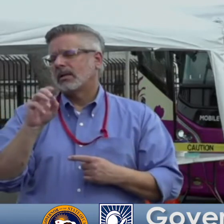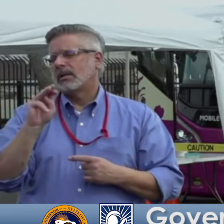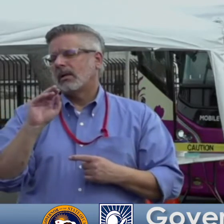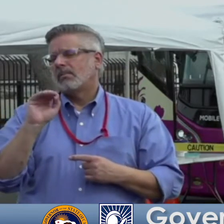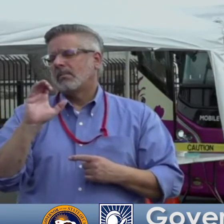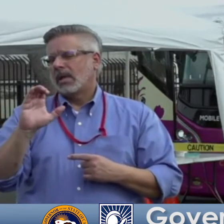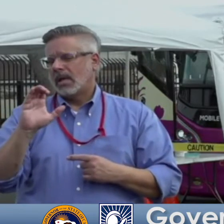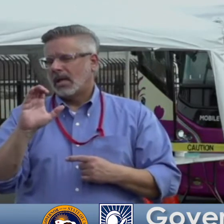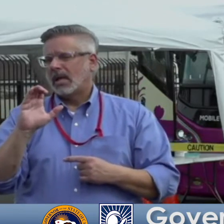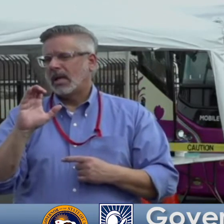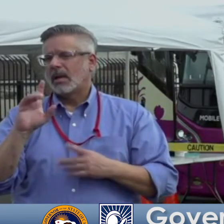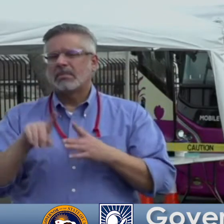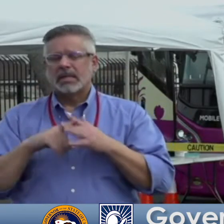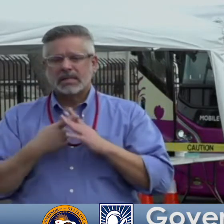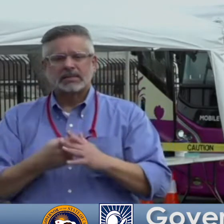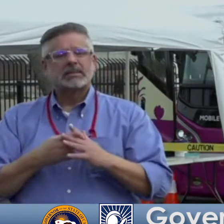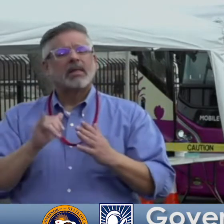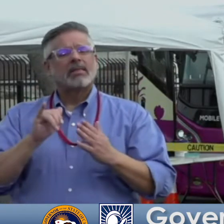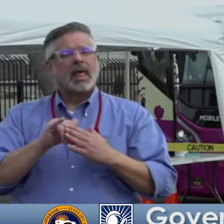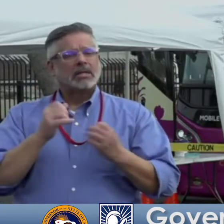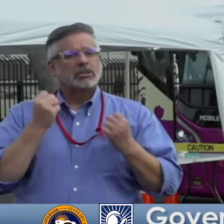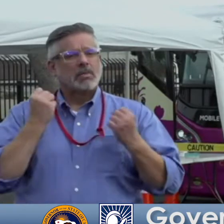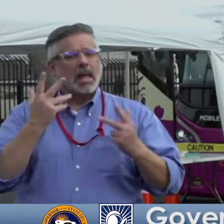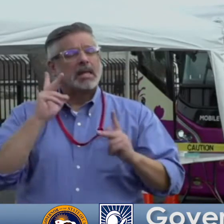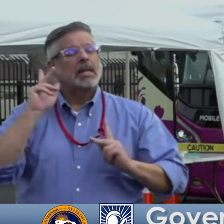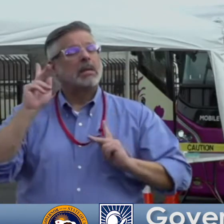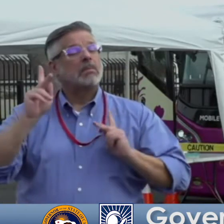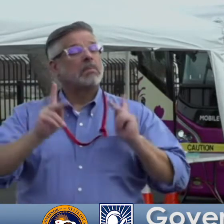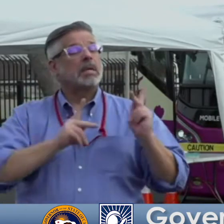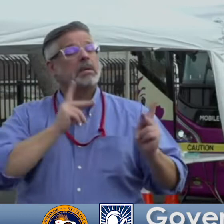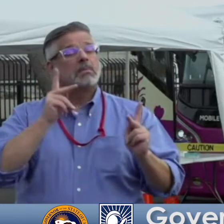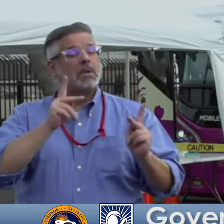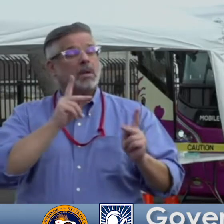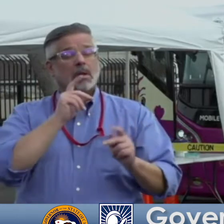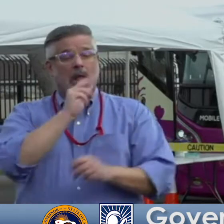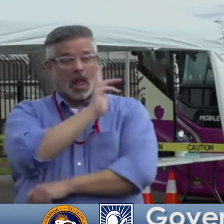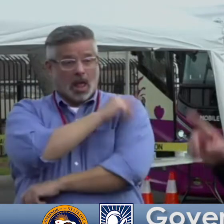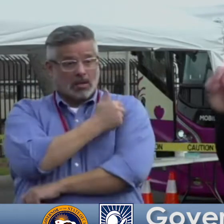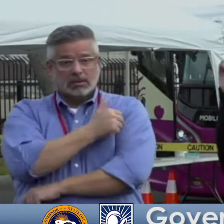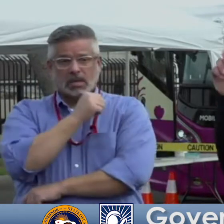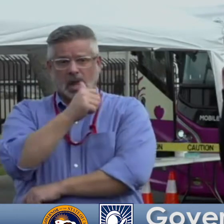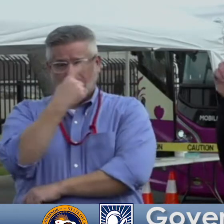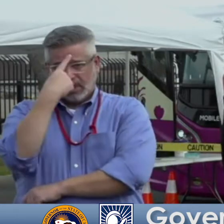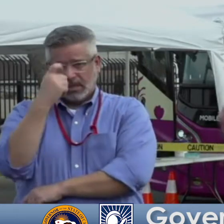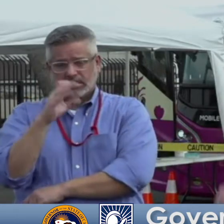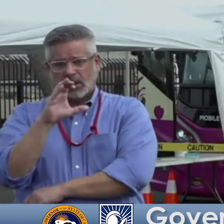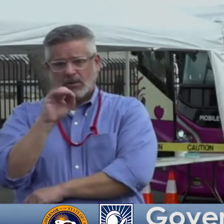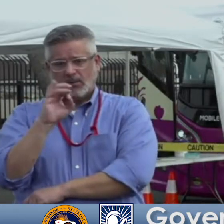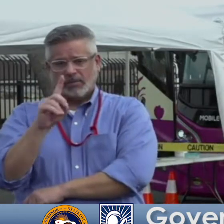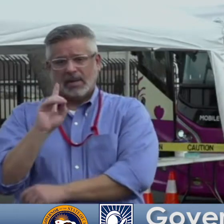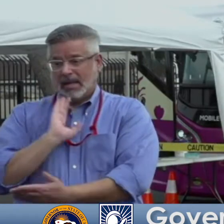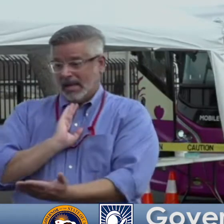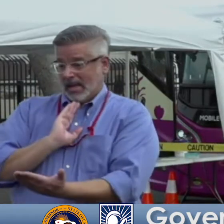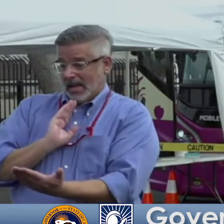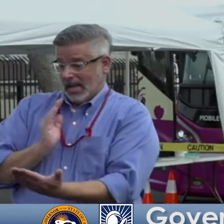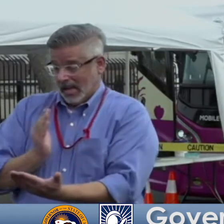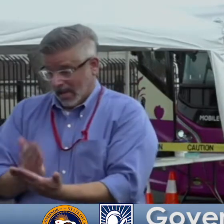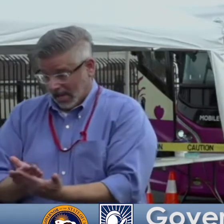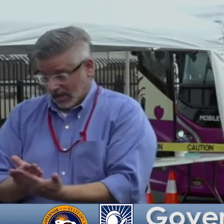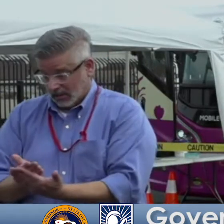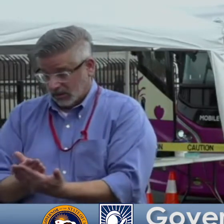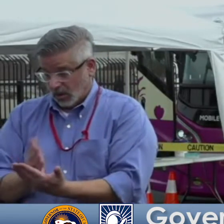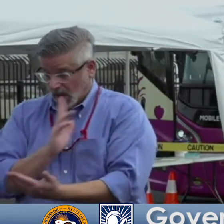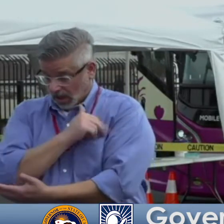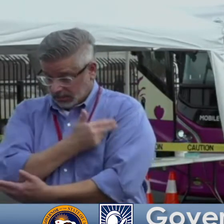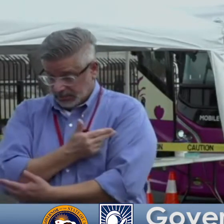at hospitalization rates, right, there's so many people that are hospitalized not because of COVID, but they get to the hospital and they find out that they have